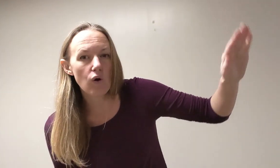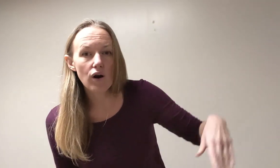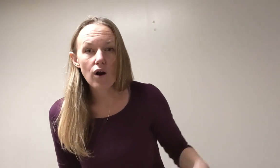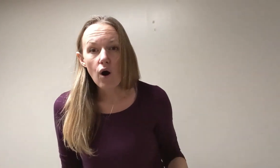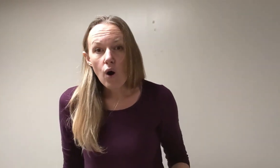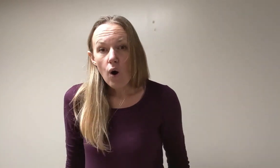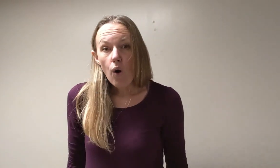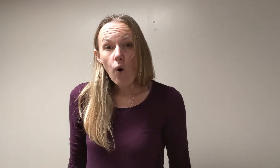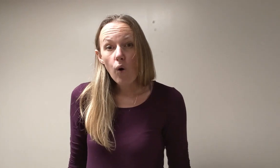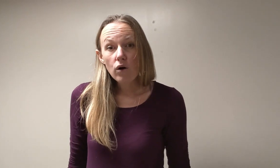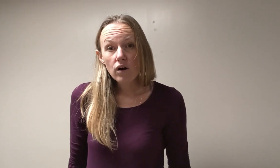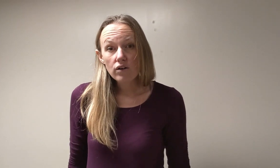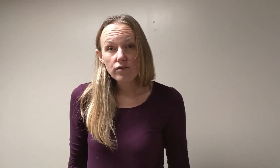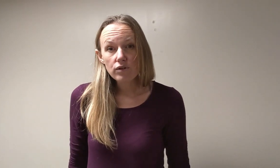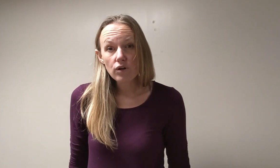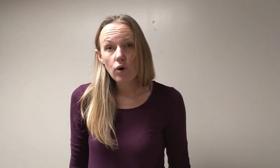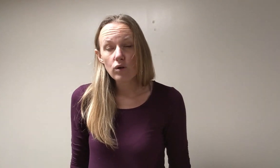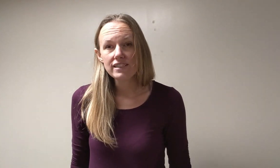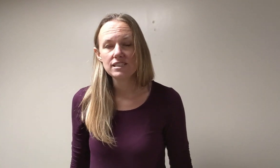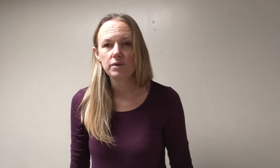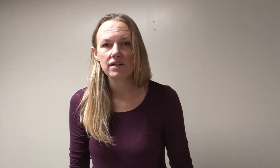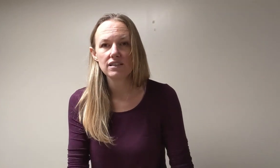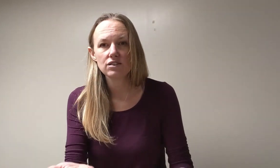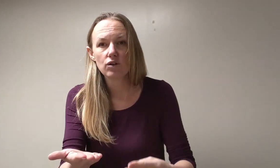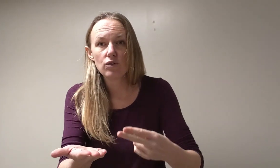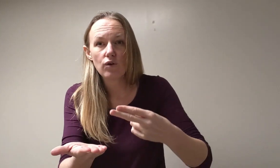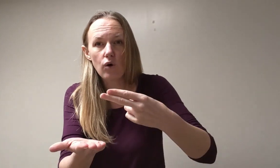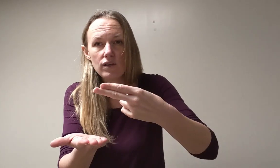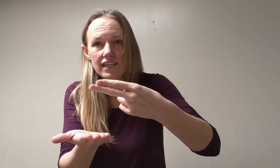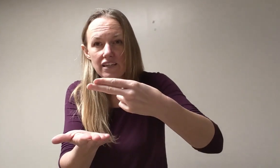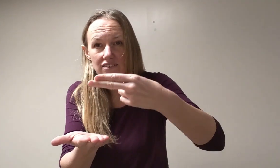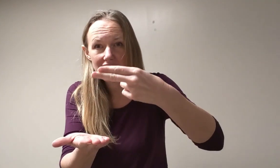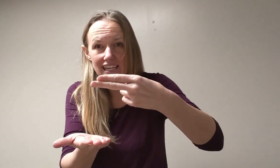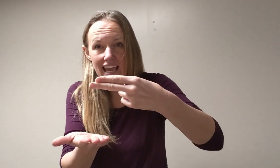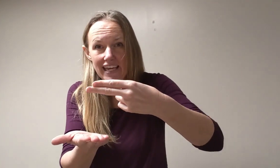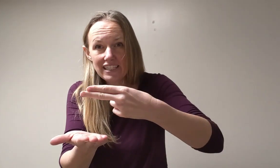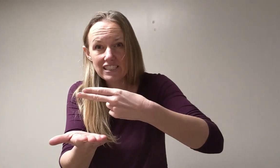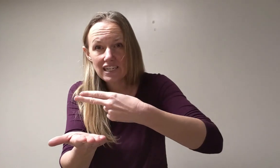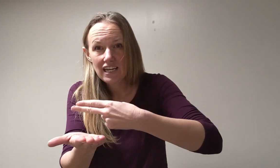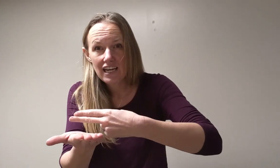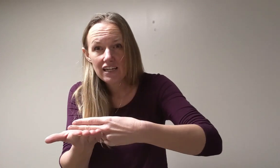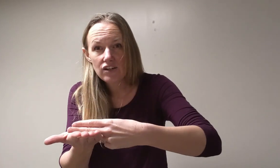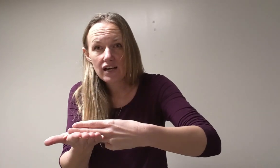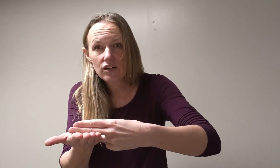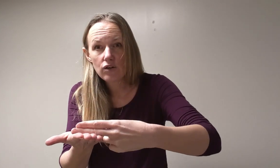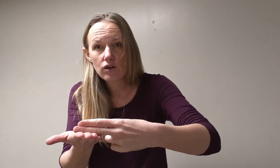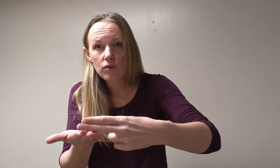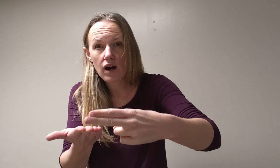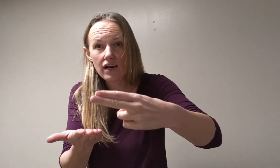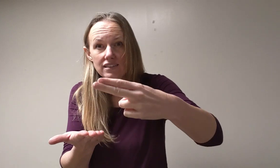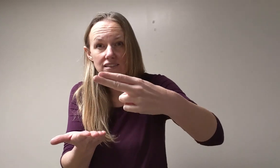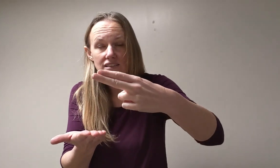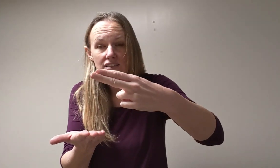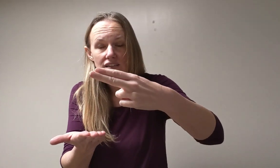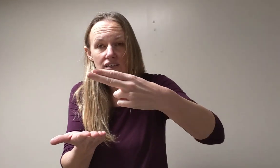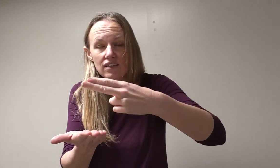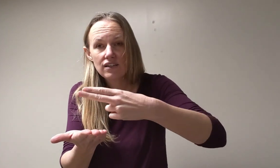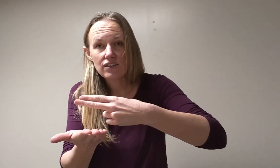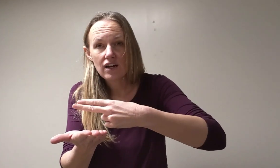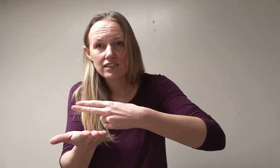your or through your Holy Spirit. So holy, you take an H and you kind of go across your